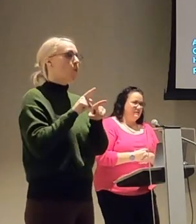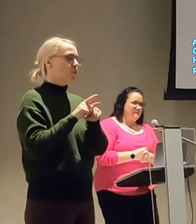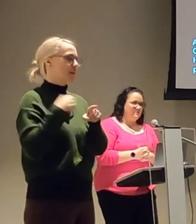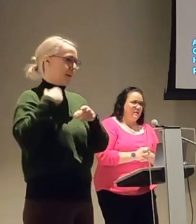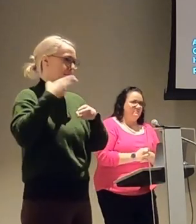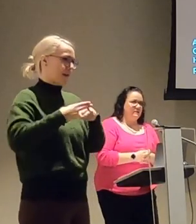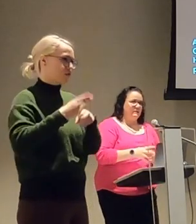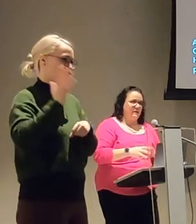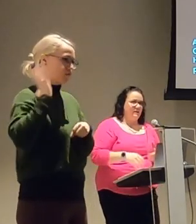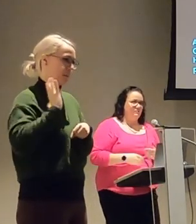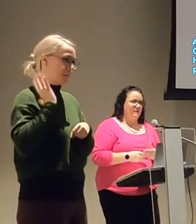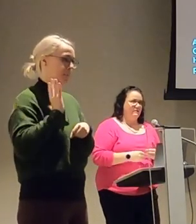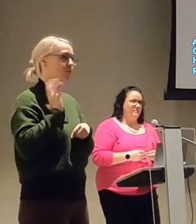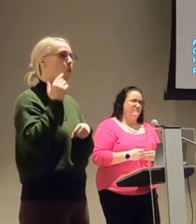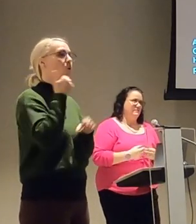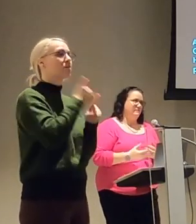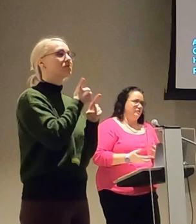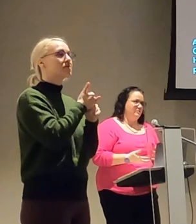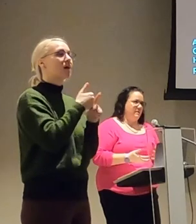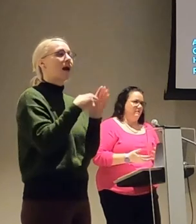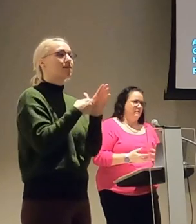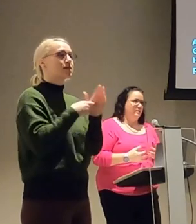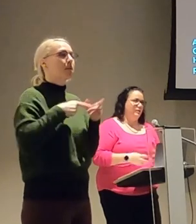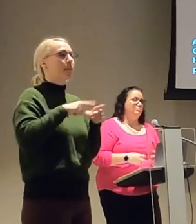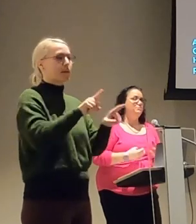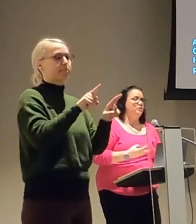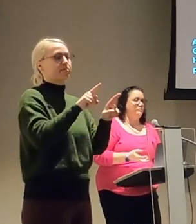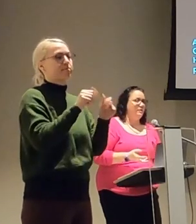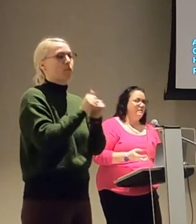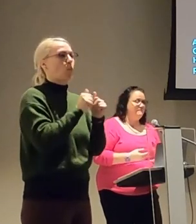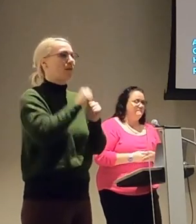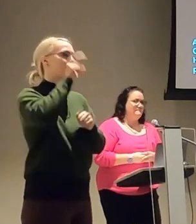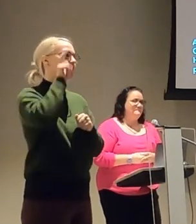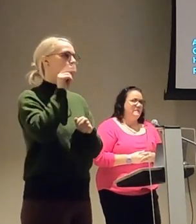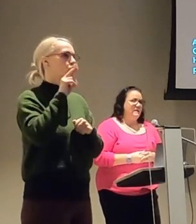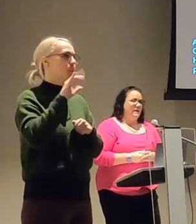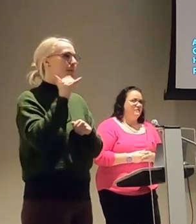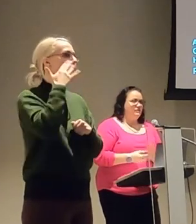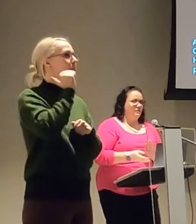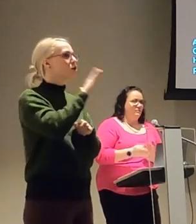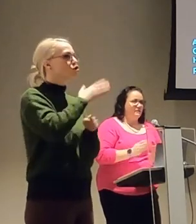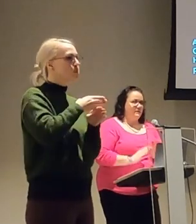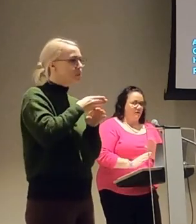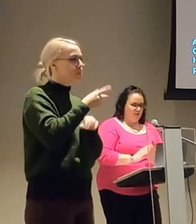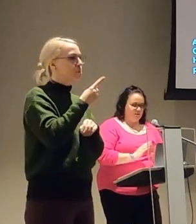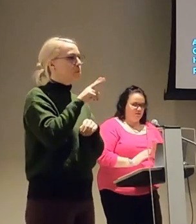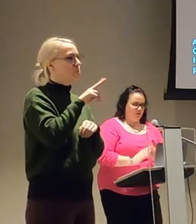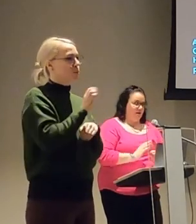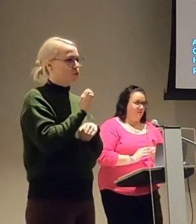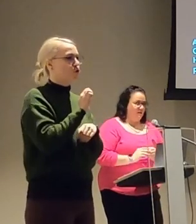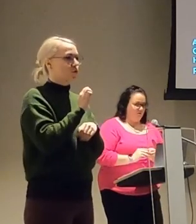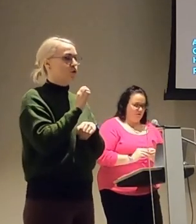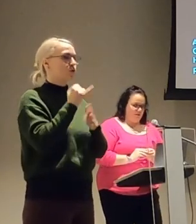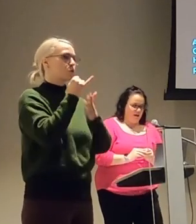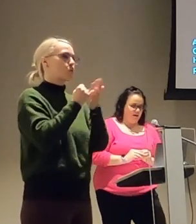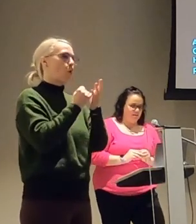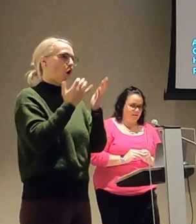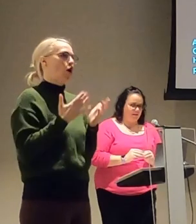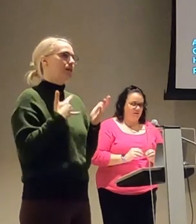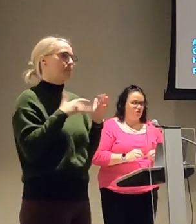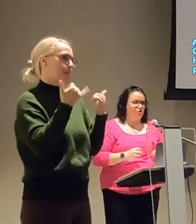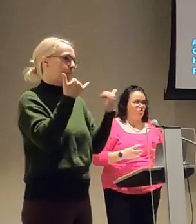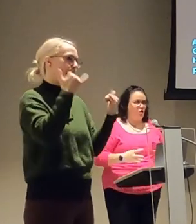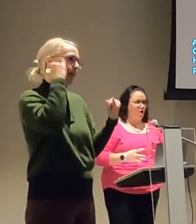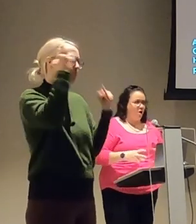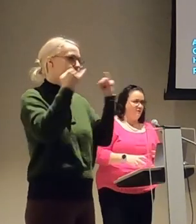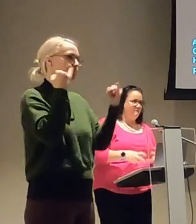before, she's sometimes aligned with the Virgin Mary, with her purity, And so we'll see artists playing around with that